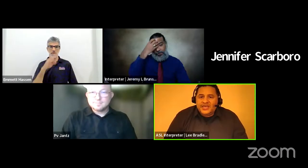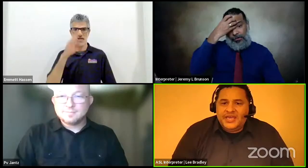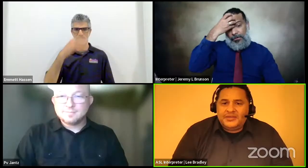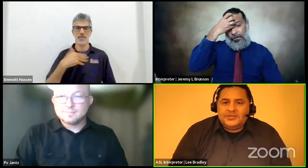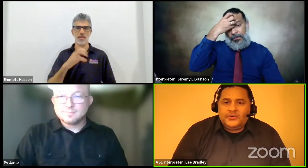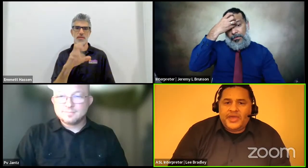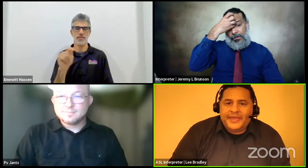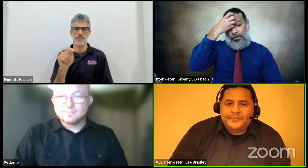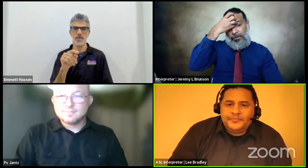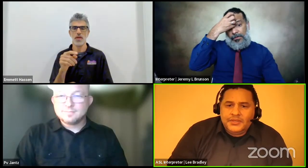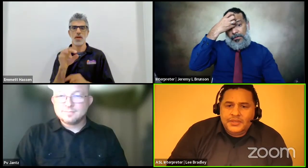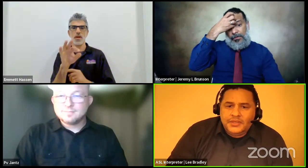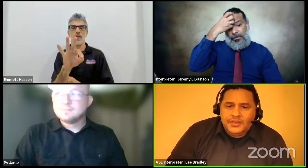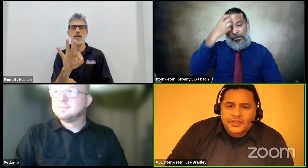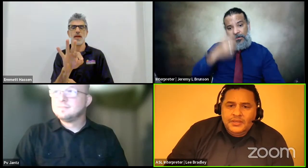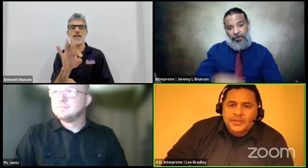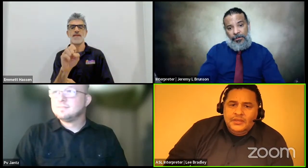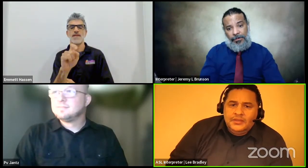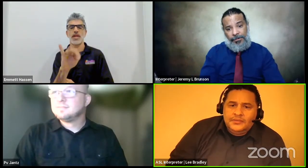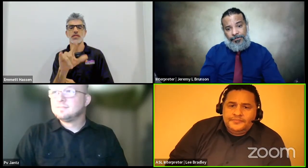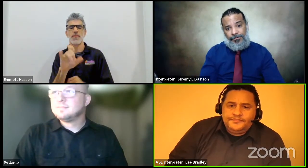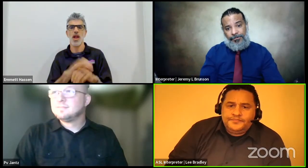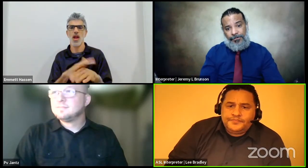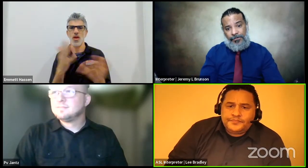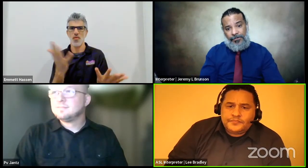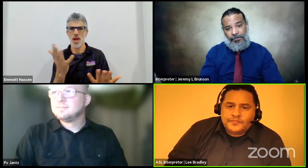This is Emmett. Okay.